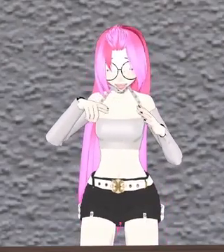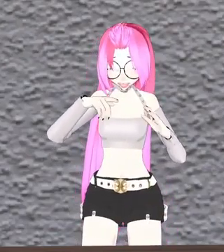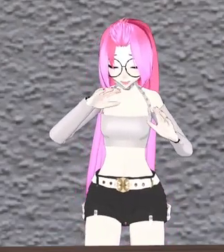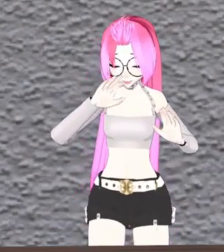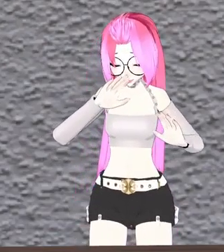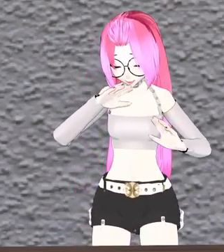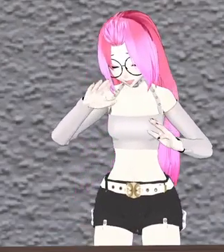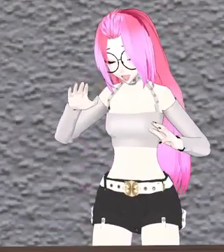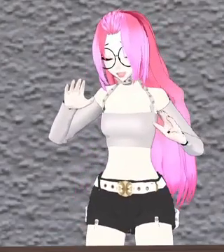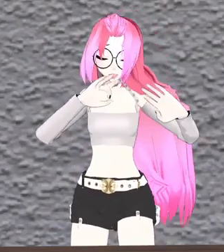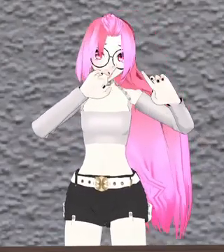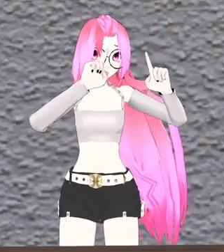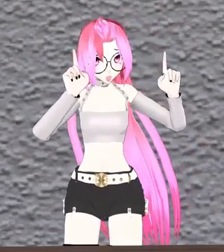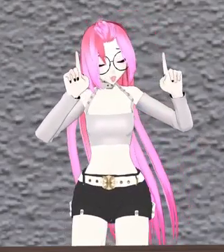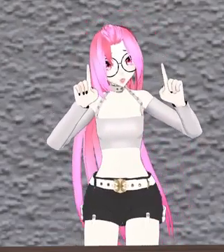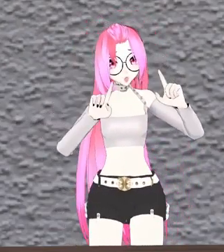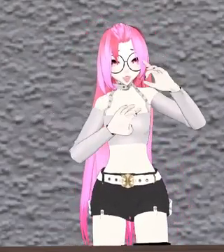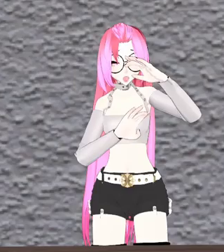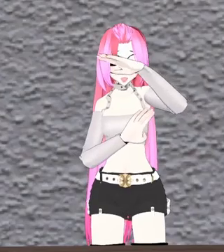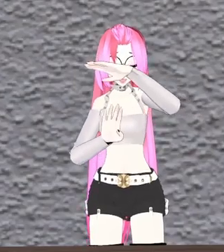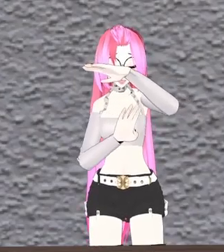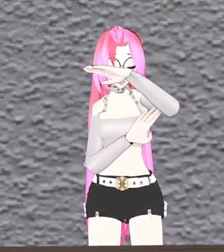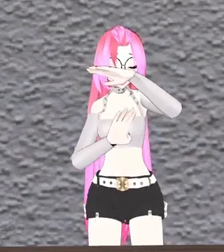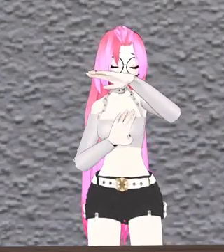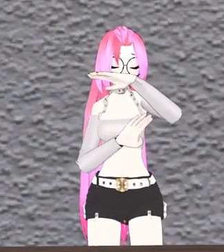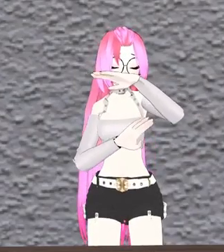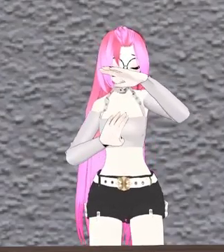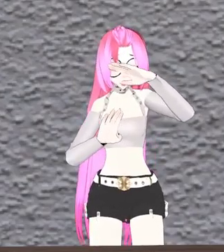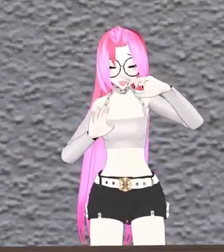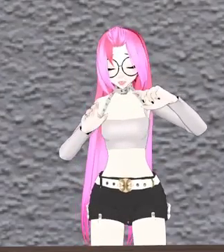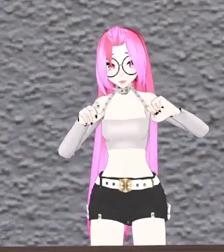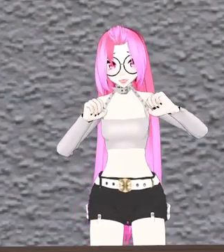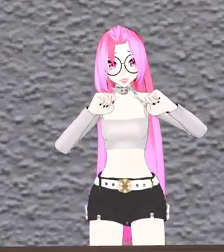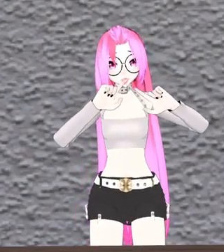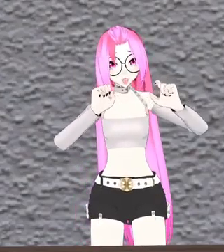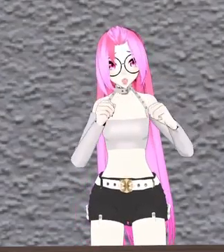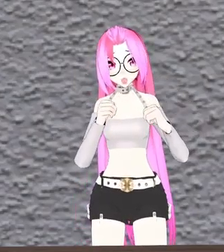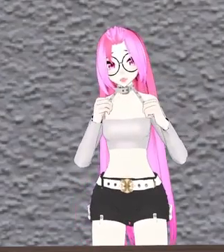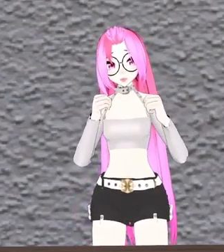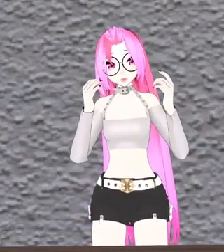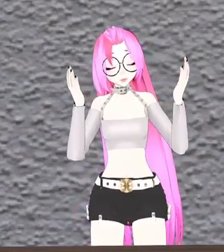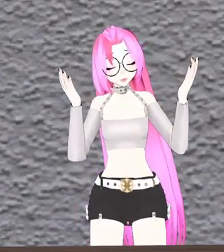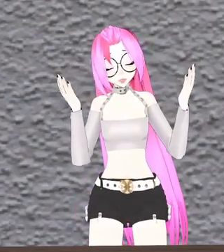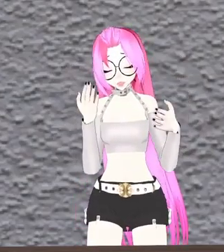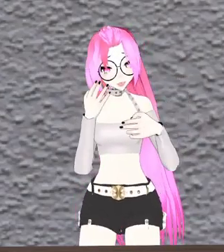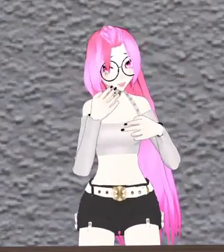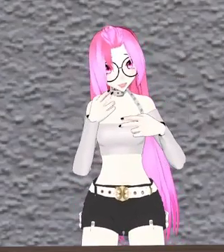record. But we'll go over the really basic ones. So, what is a name